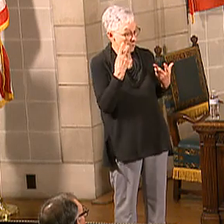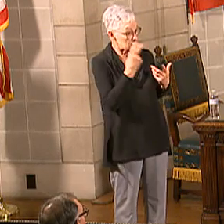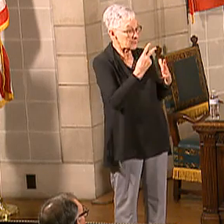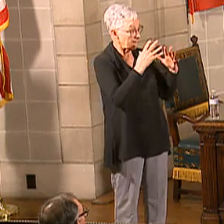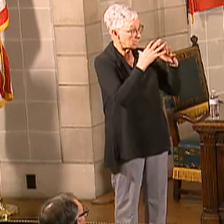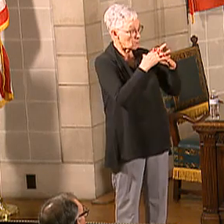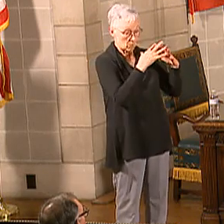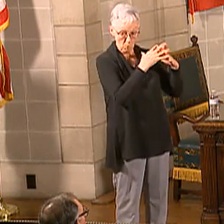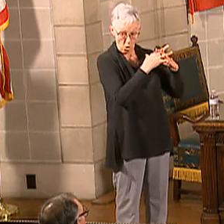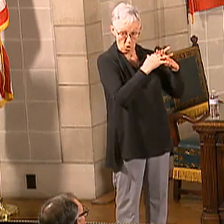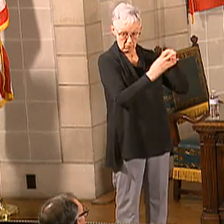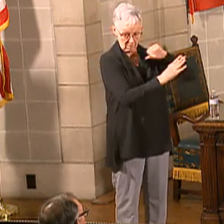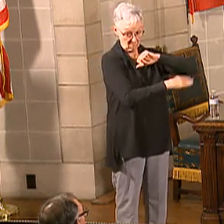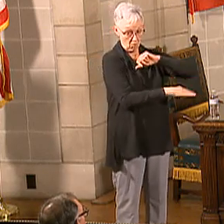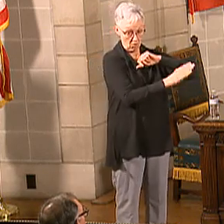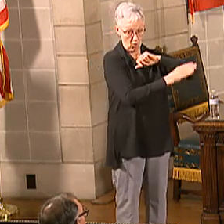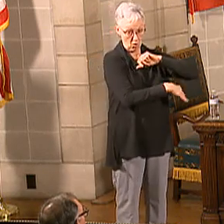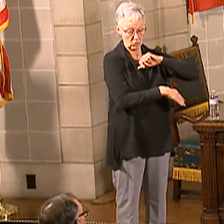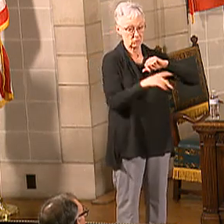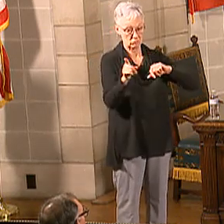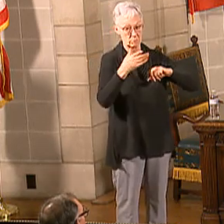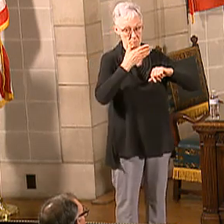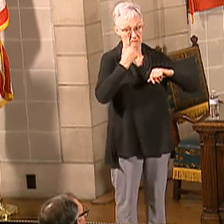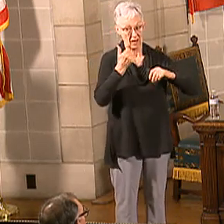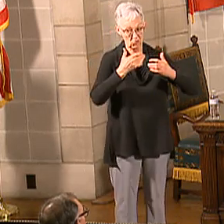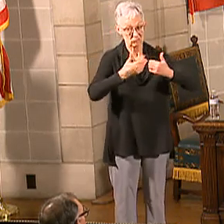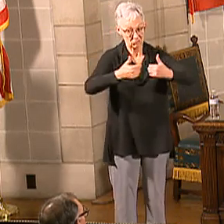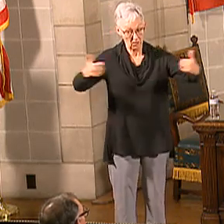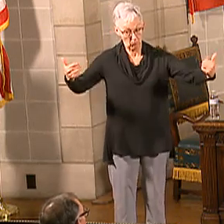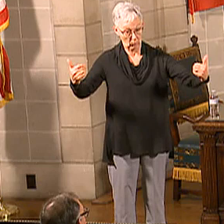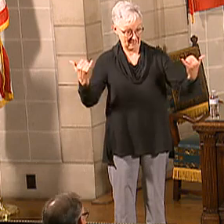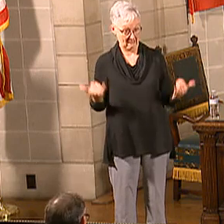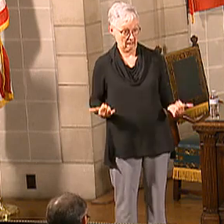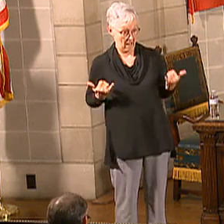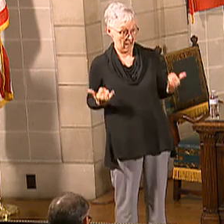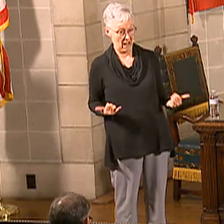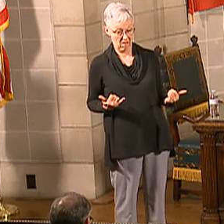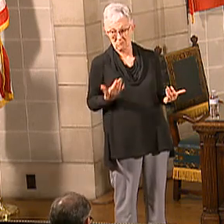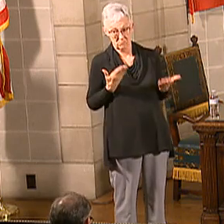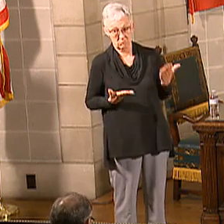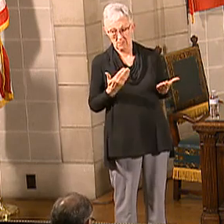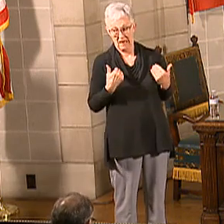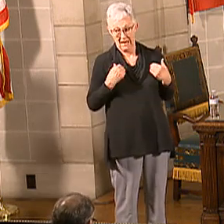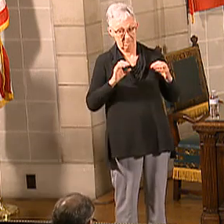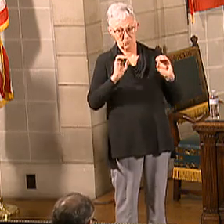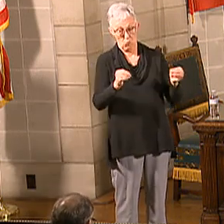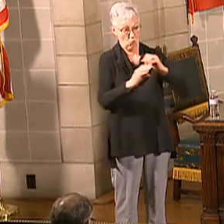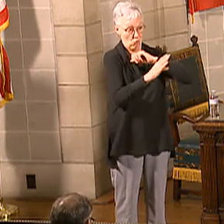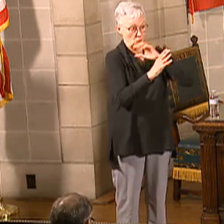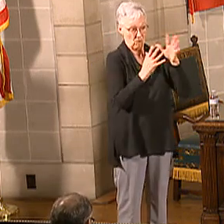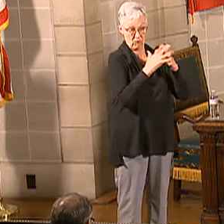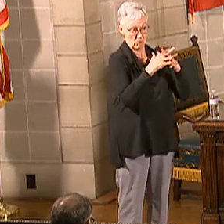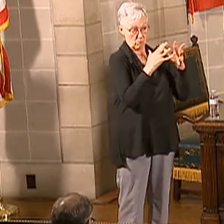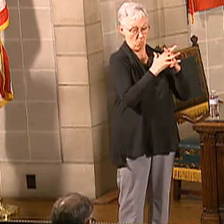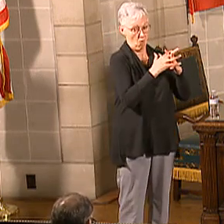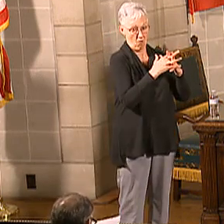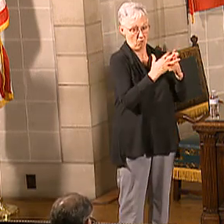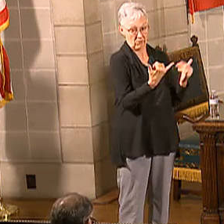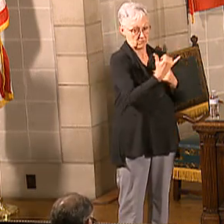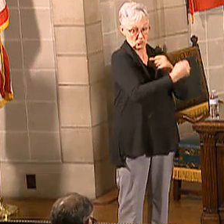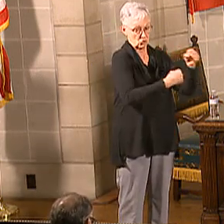better practice these things, okay? Keep the groups to 10 people or less. Wash your hands often. Stay home when you're sick. The things we've been talking